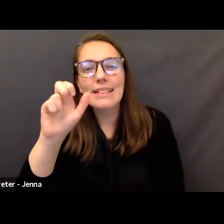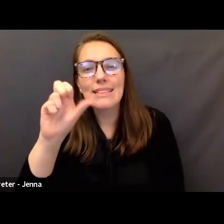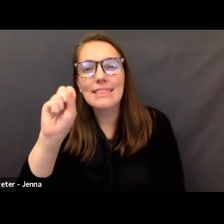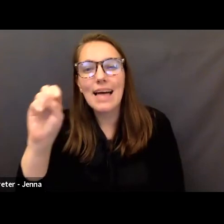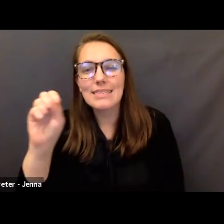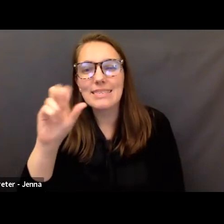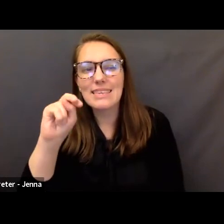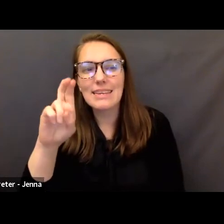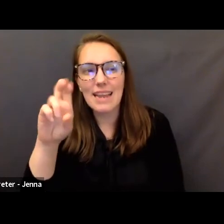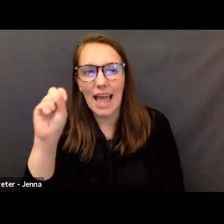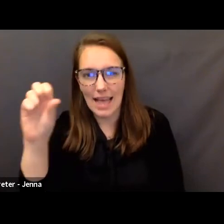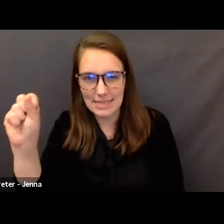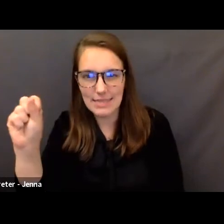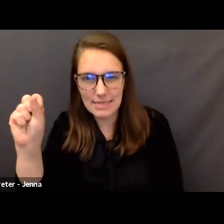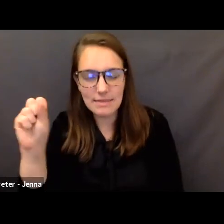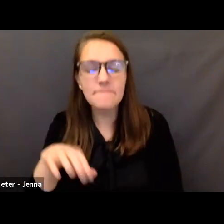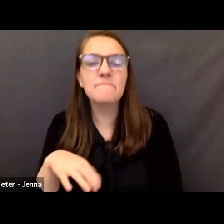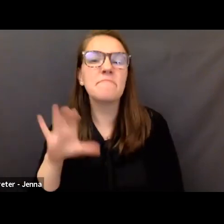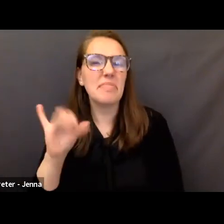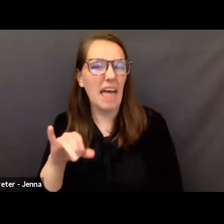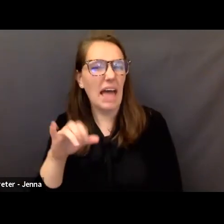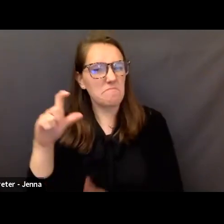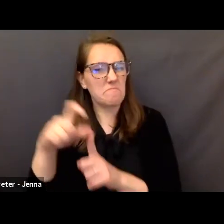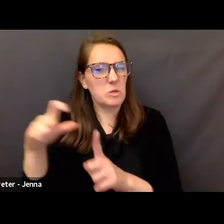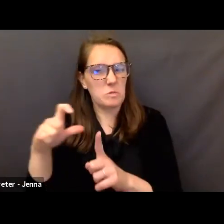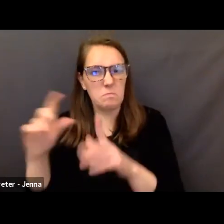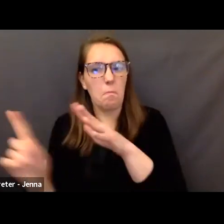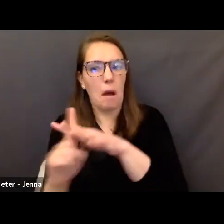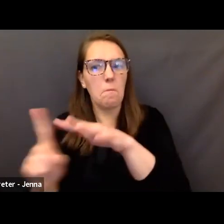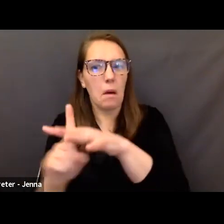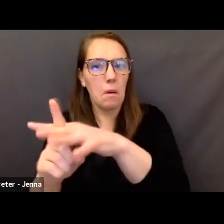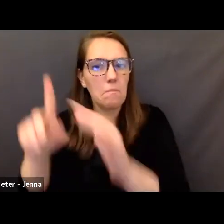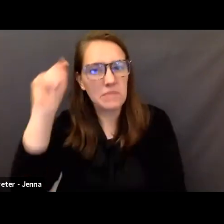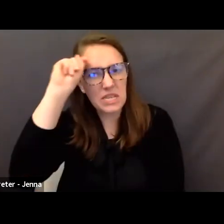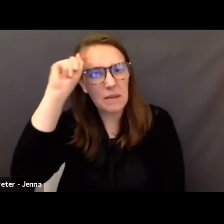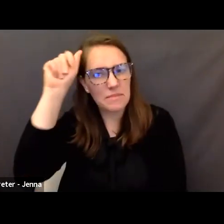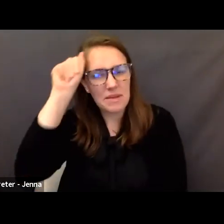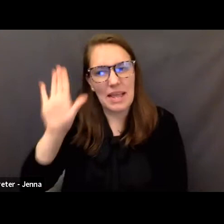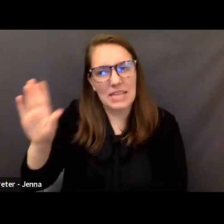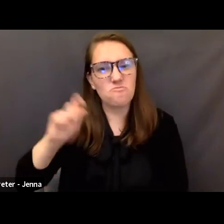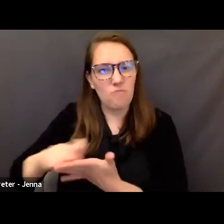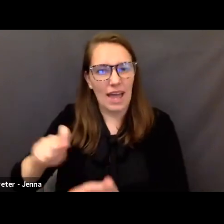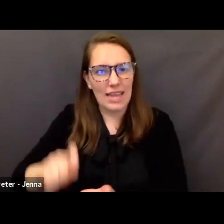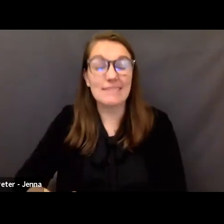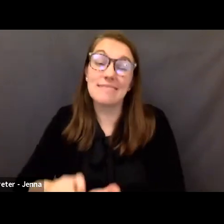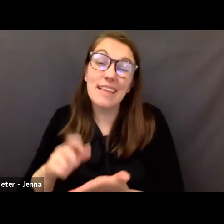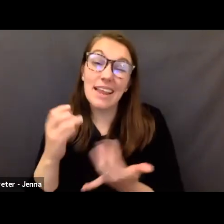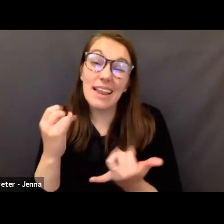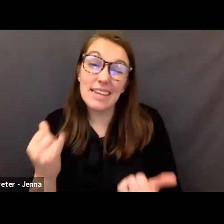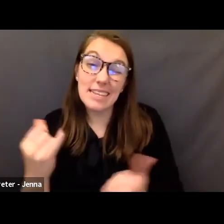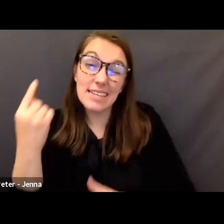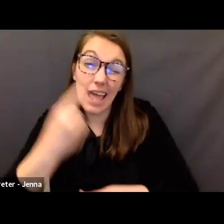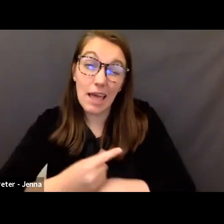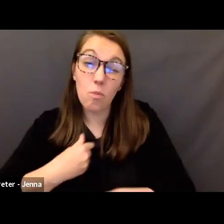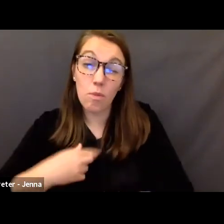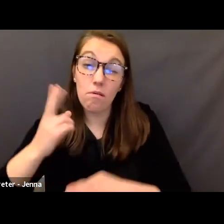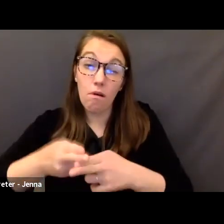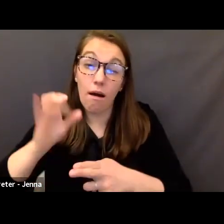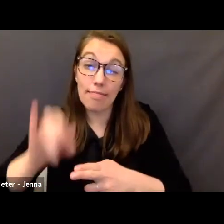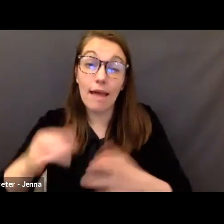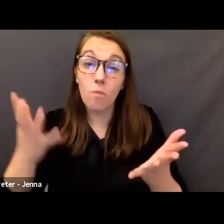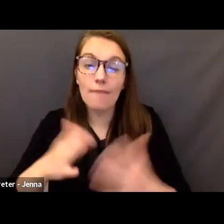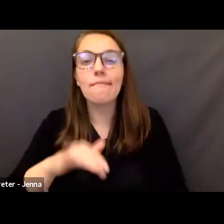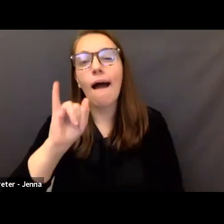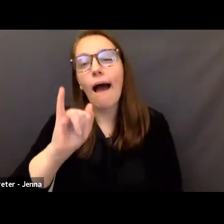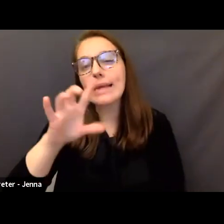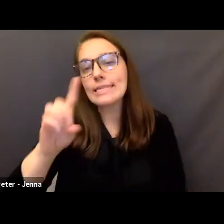works. It's roughly the same as what we today would refer to as an intellectual disability or a cognitive impairment. So